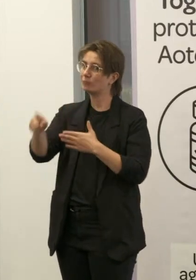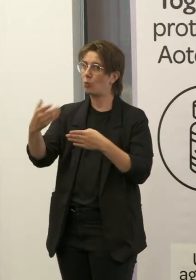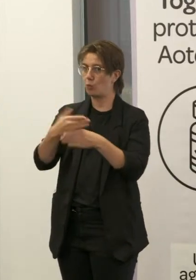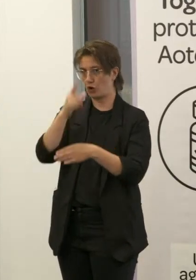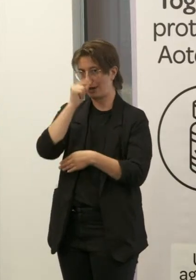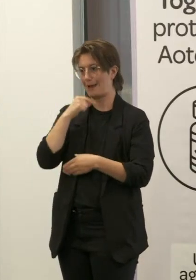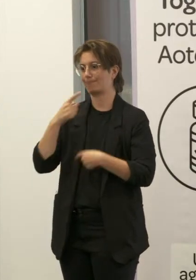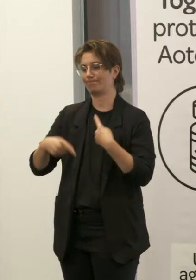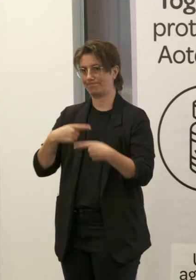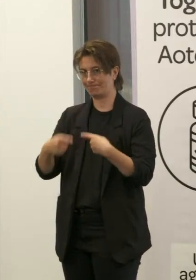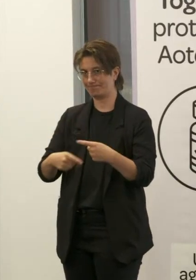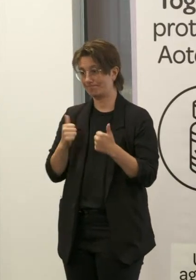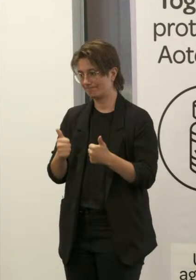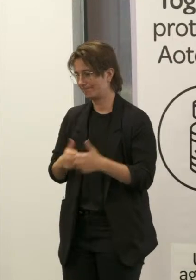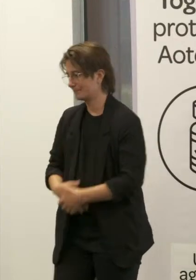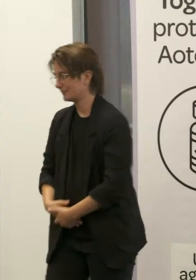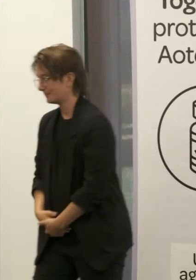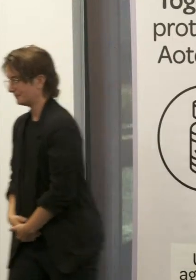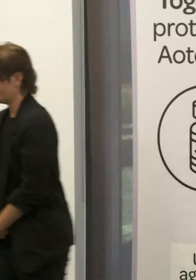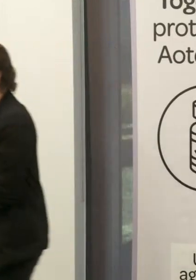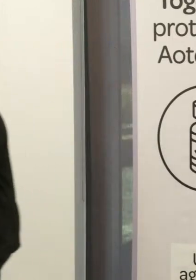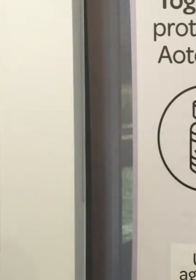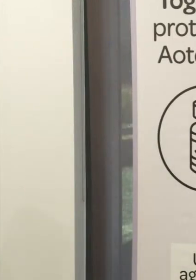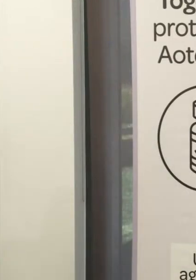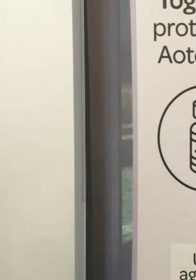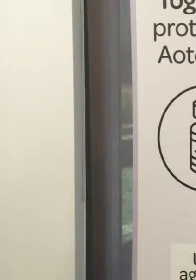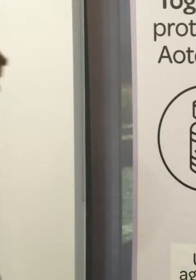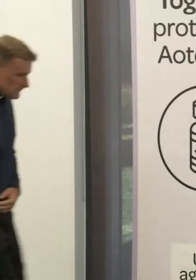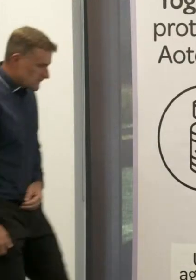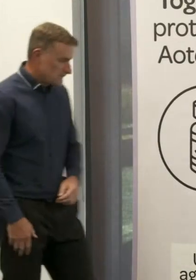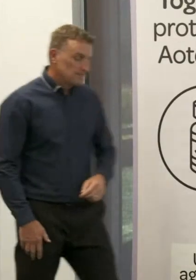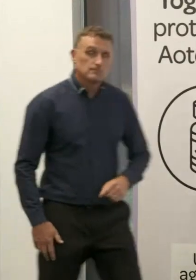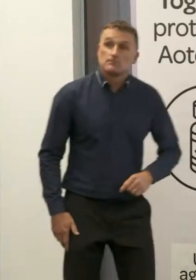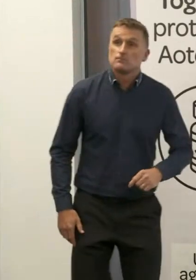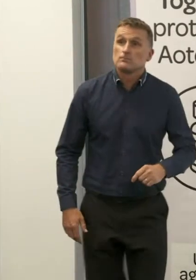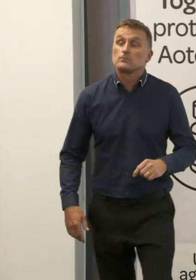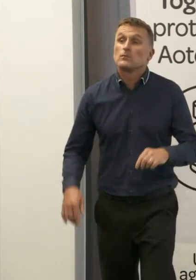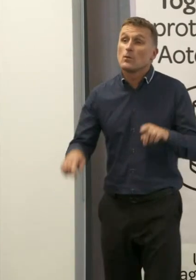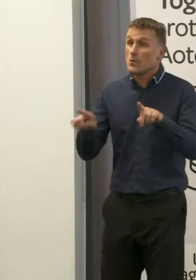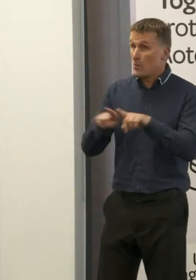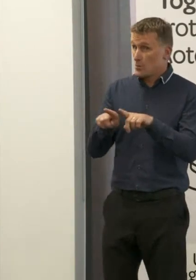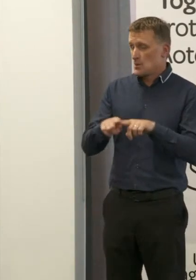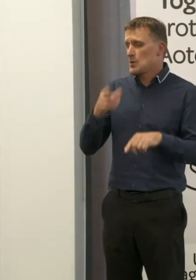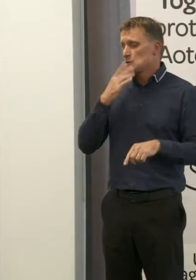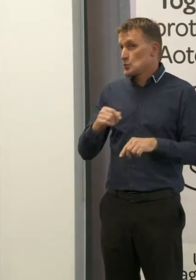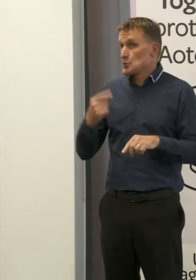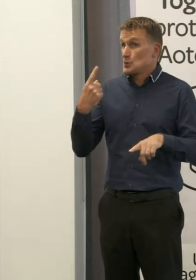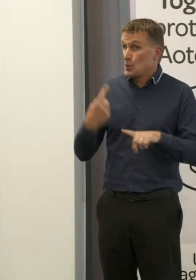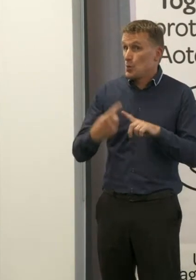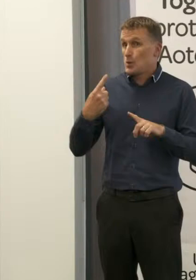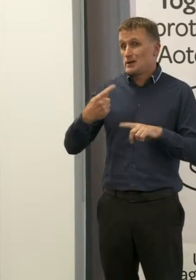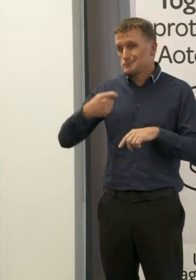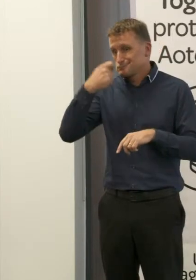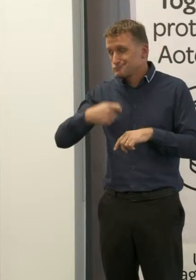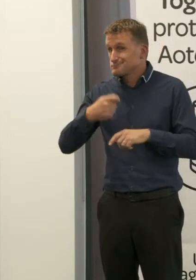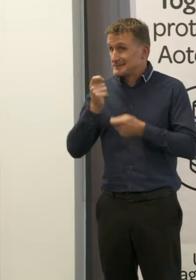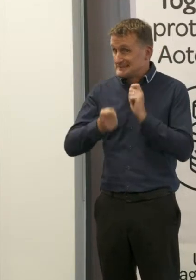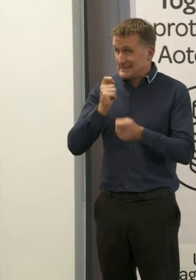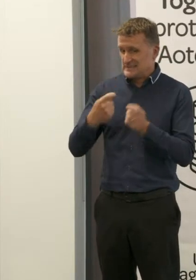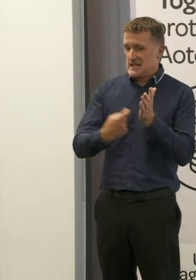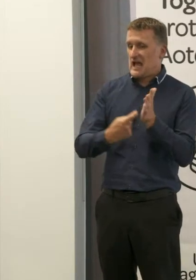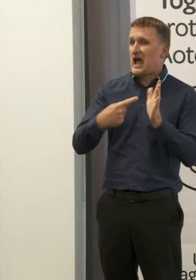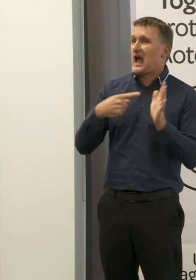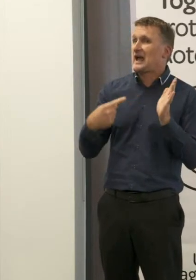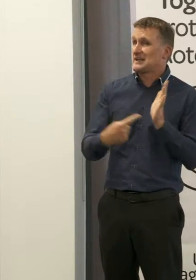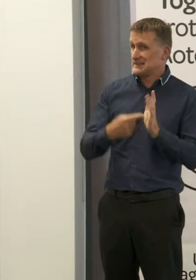We will also be using rapid antigen tests once we open up to Australia from the 27th of February. People coming across the border